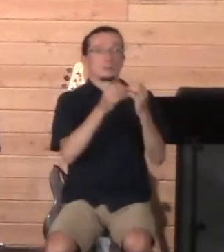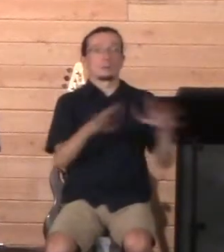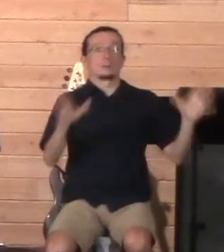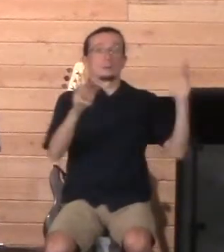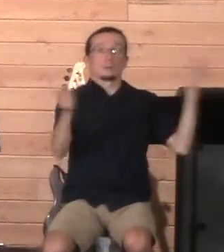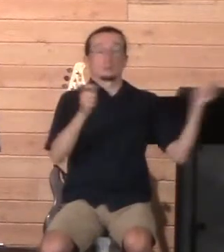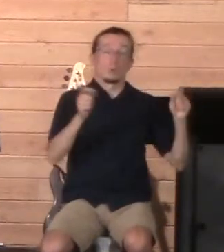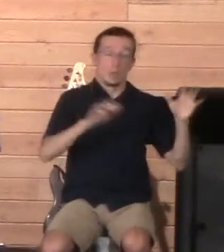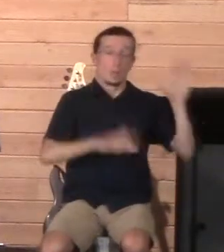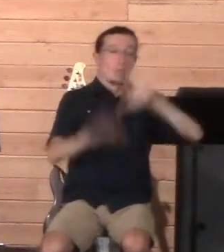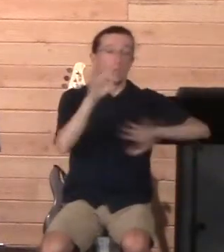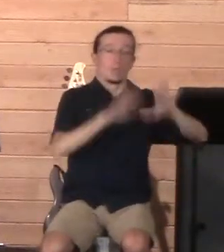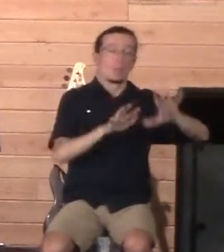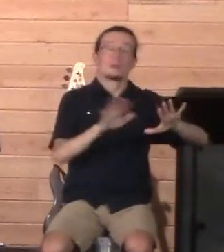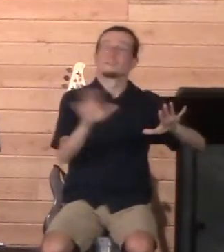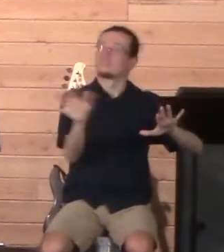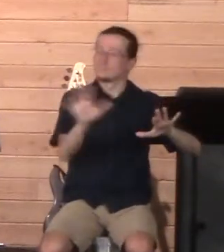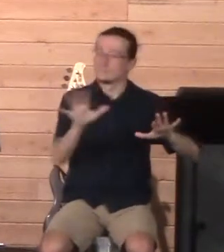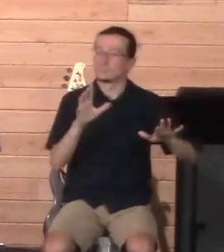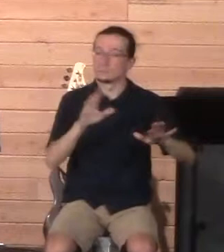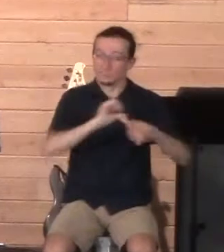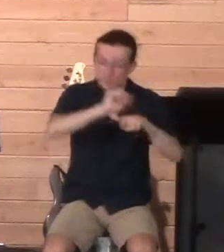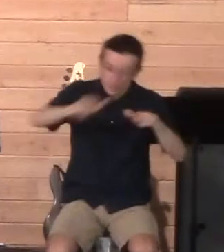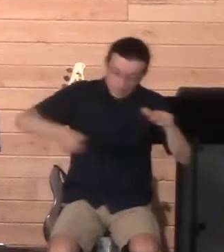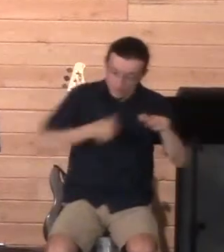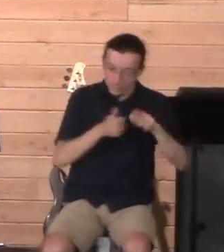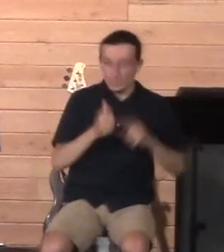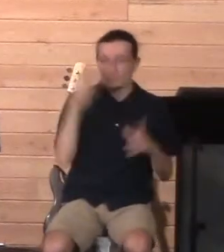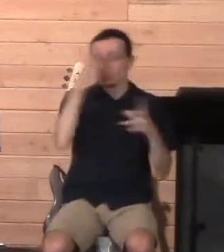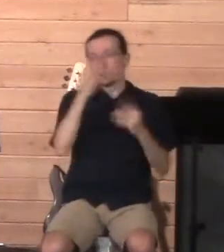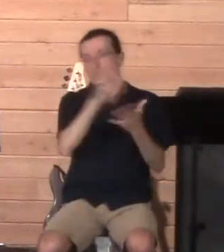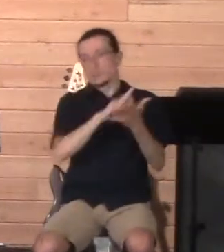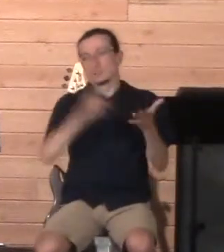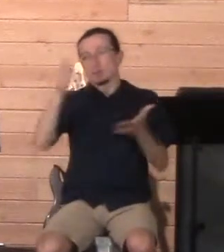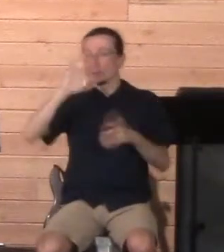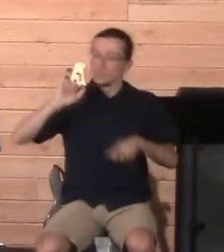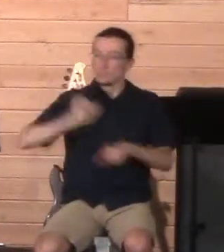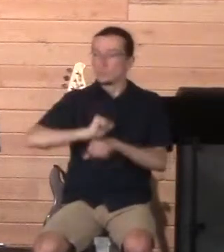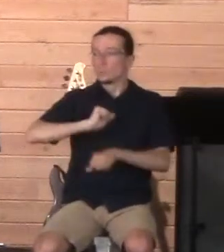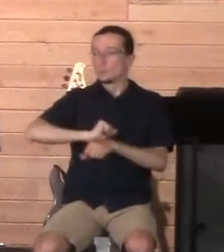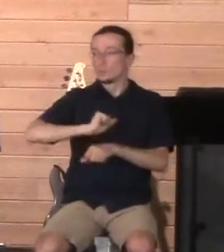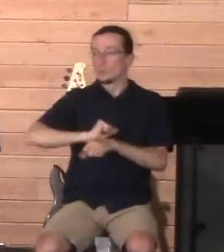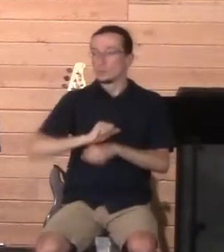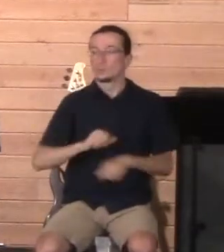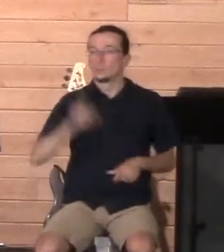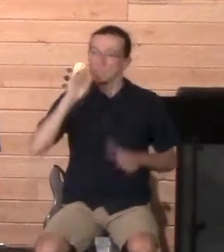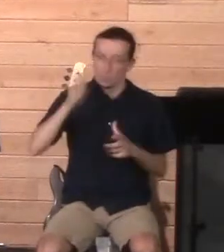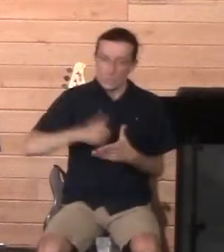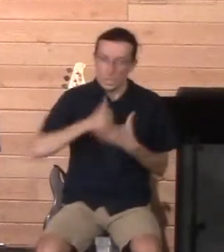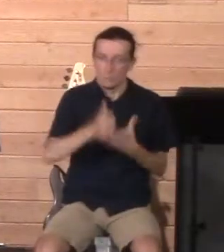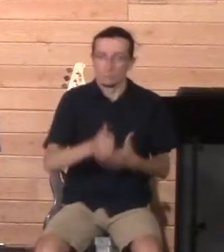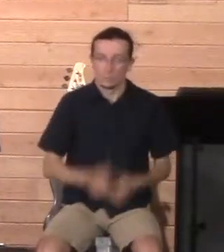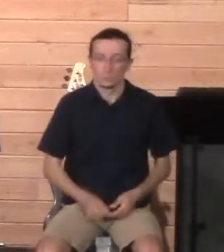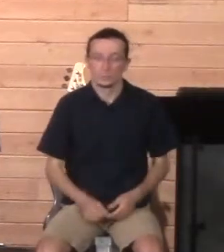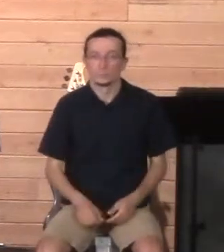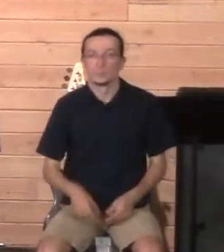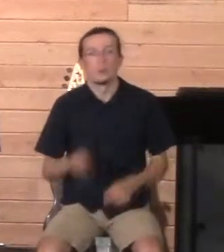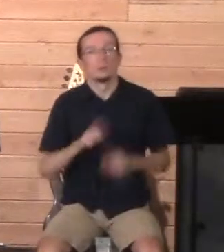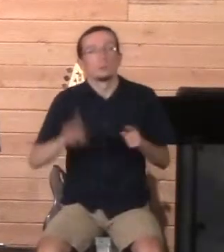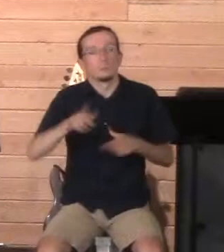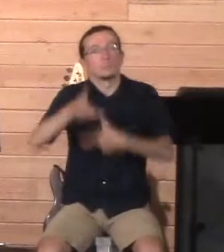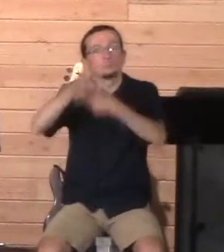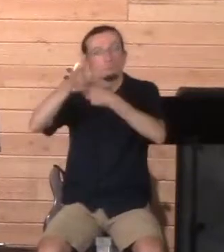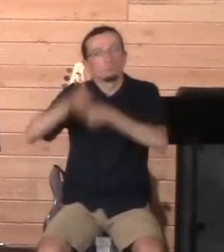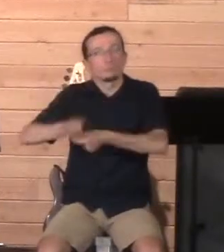No, there's a beautiful design to it, and God is doing at work behind the scenes. And he'll help you with this. But you have to trust